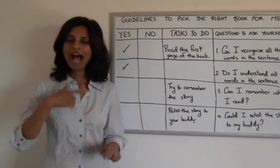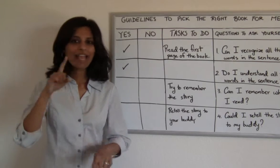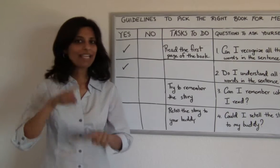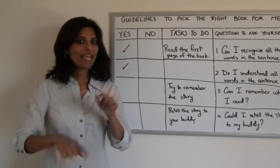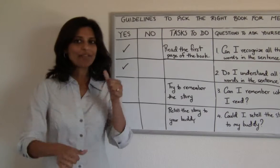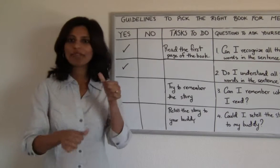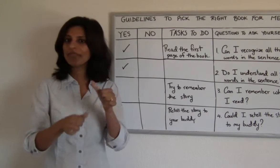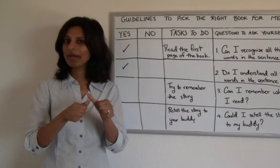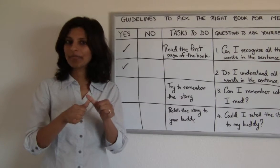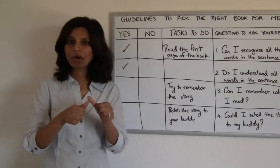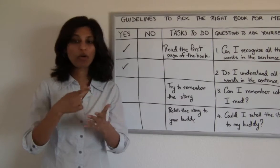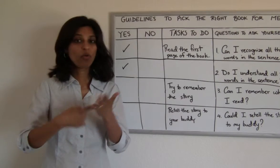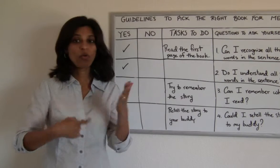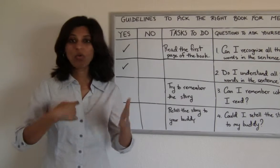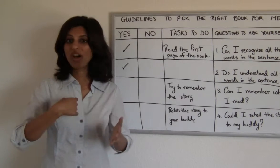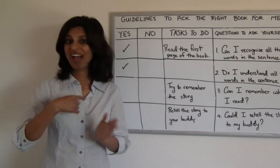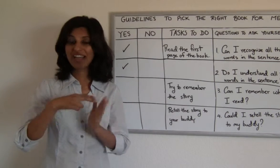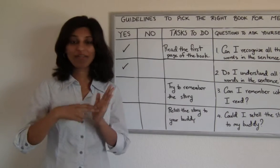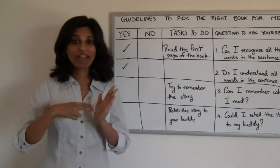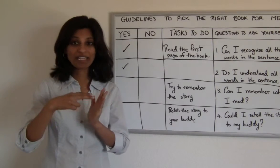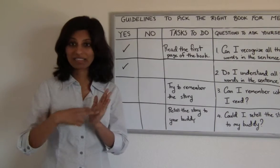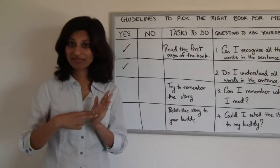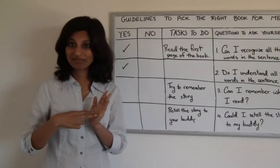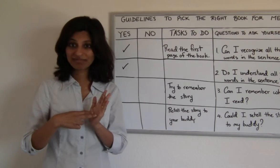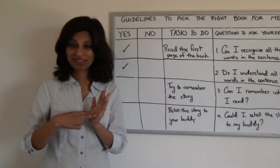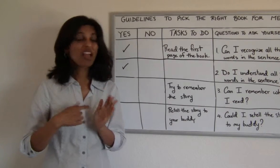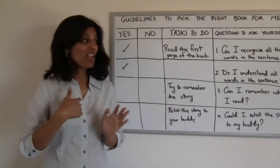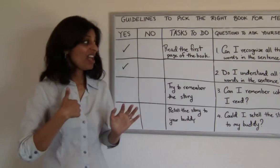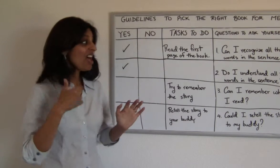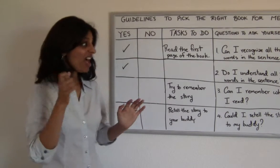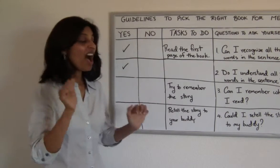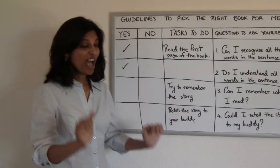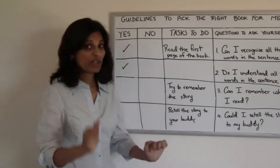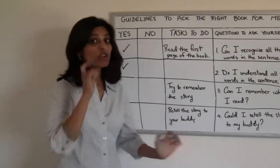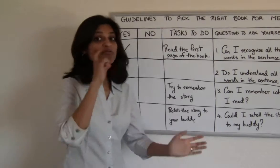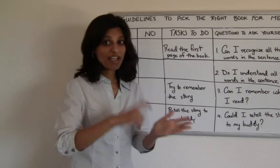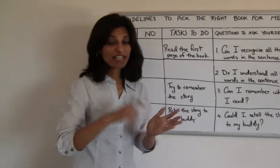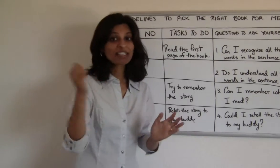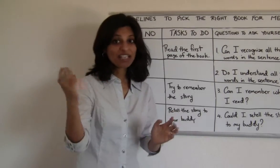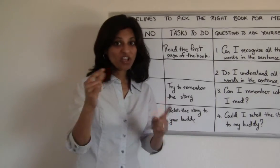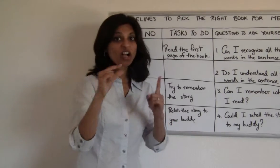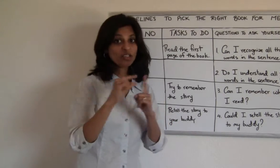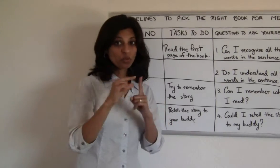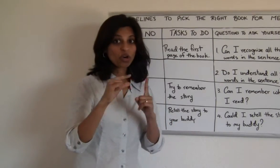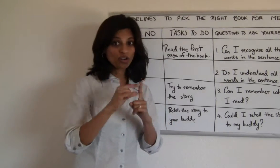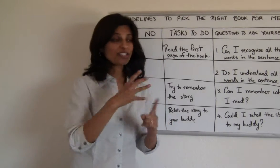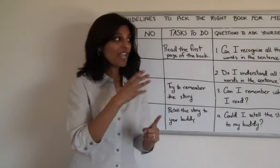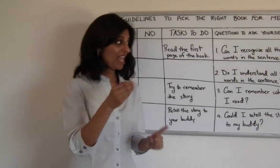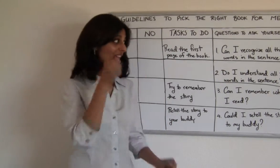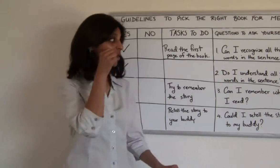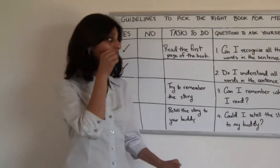I can't remember what I read. I could recognize all the words and I